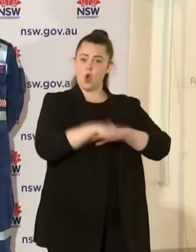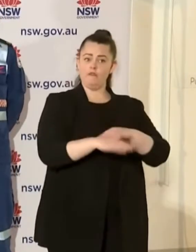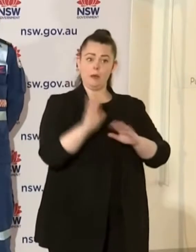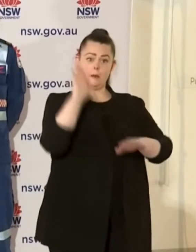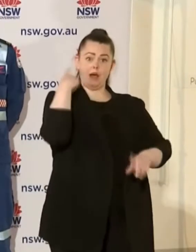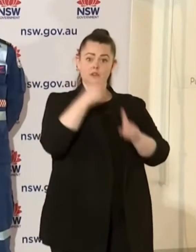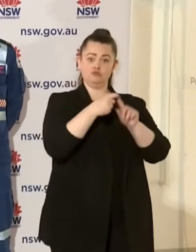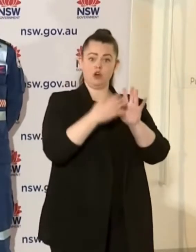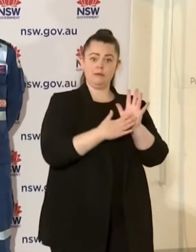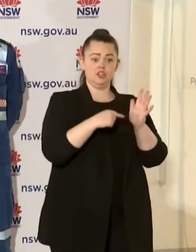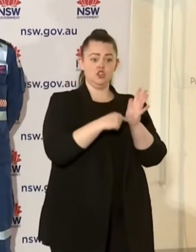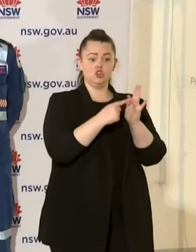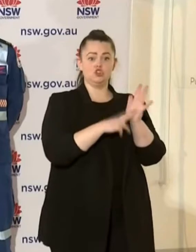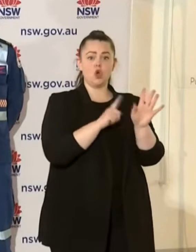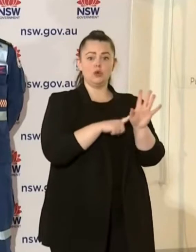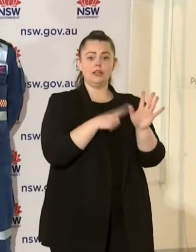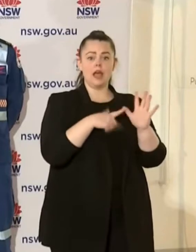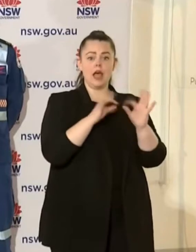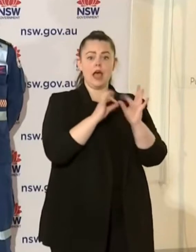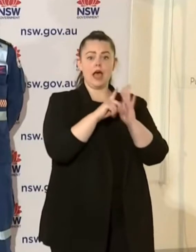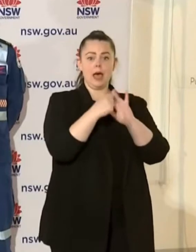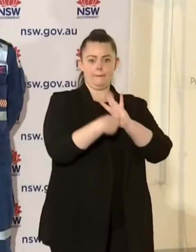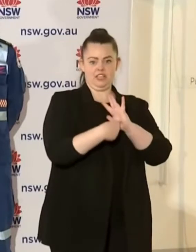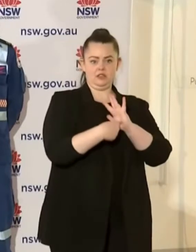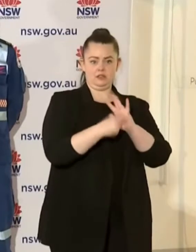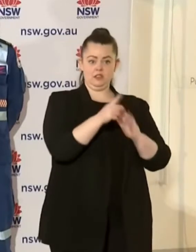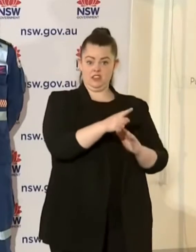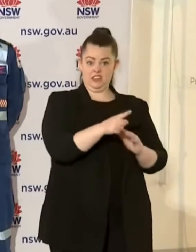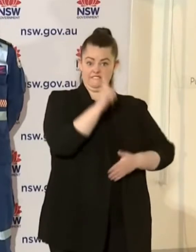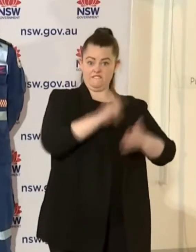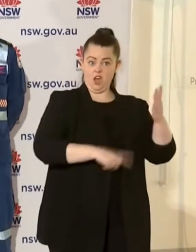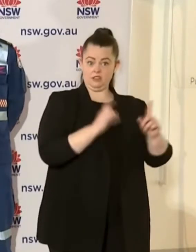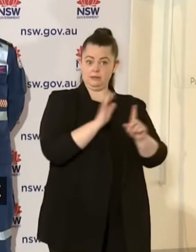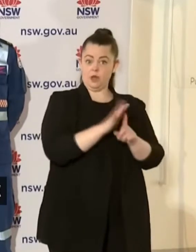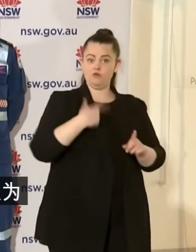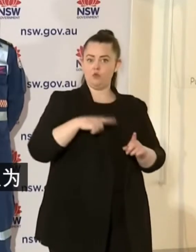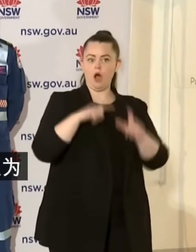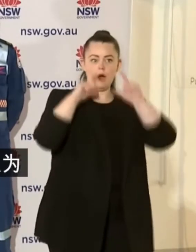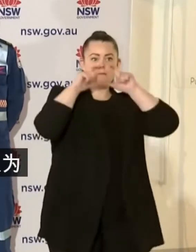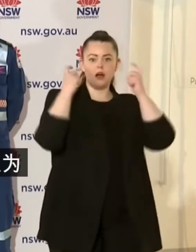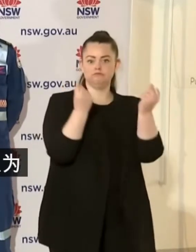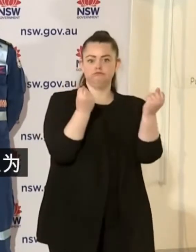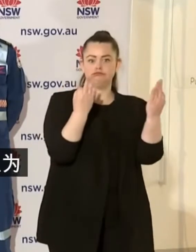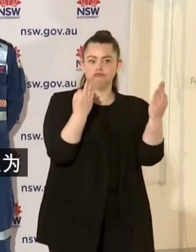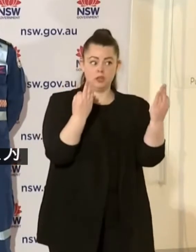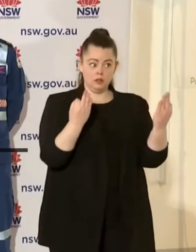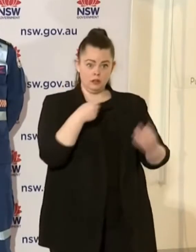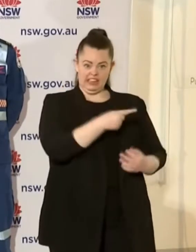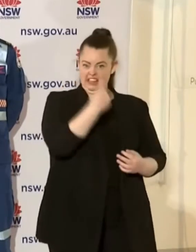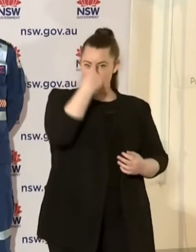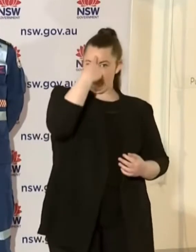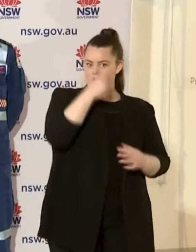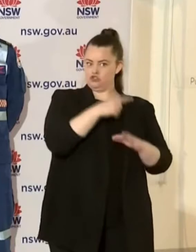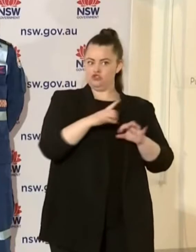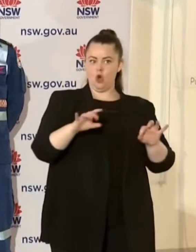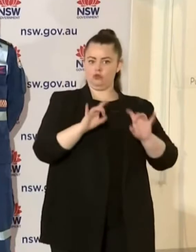spoke to us this morning and said that he thinks it's not part of the Australian character to dob people in. Do you think it's part of the Australian character to dob people